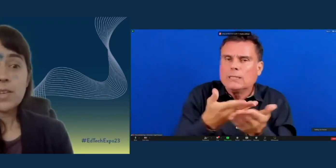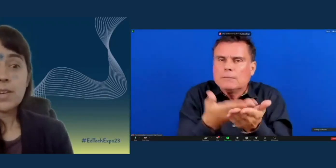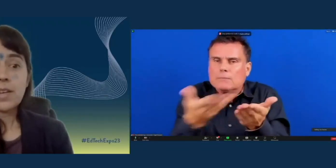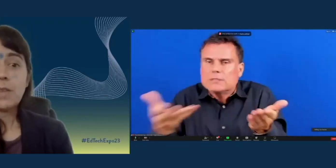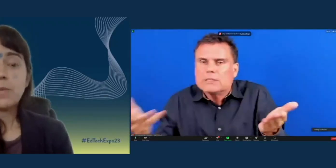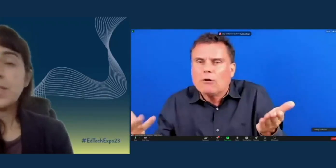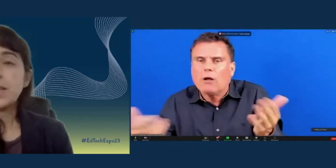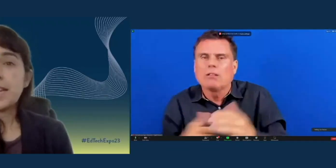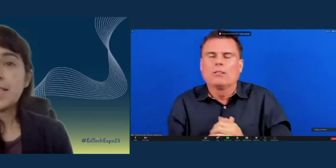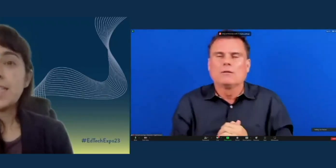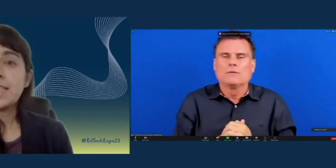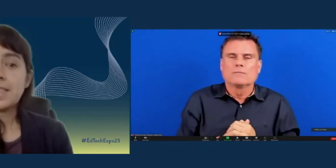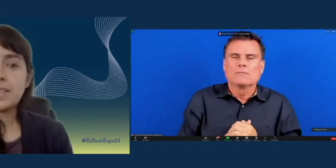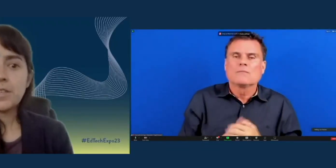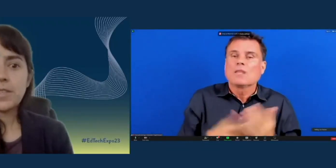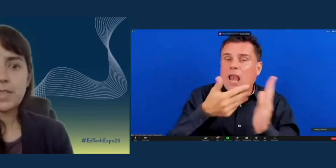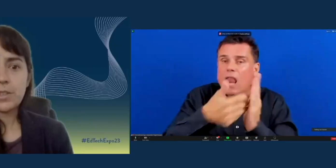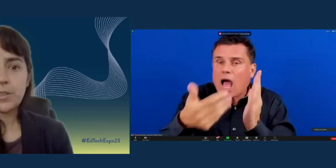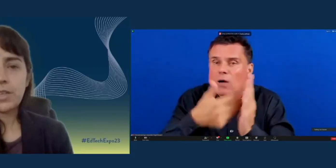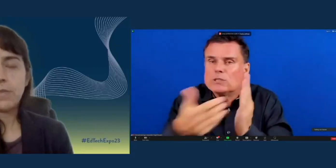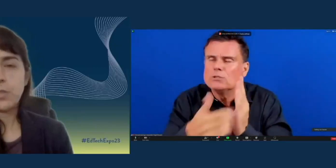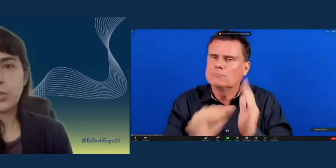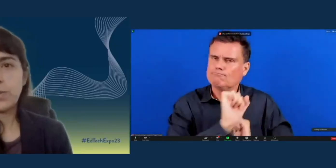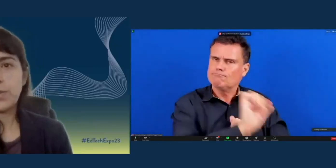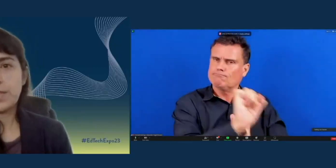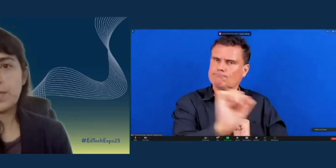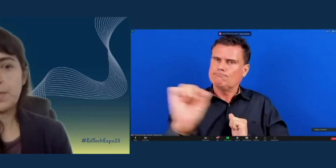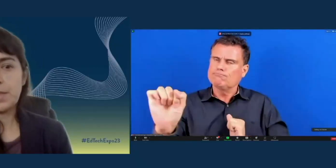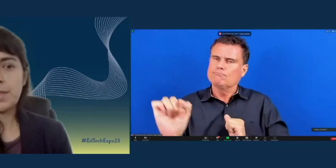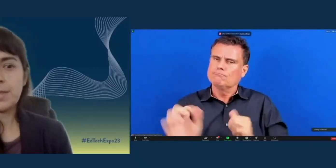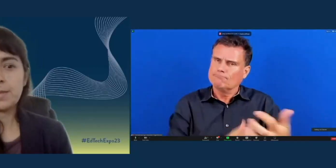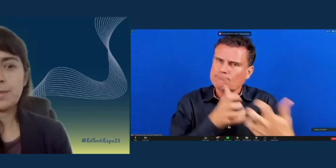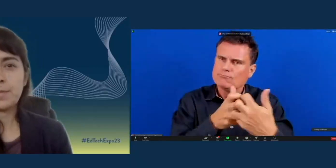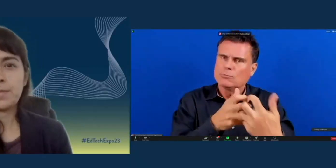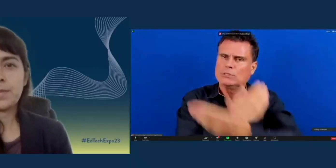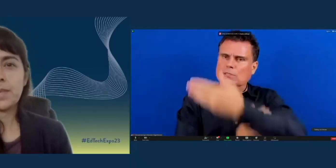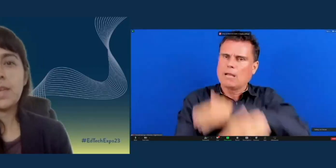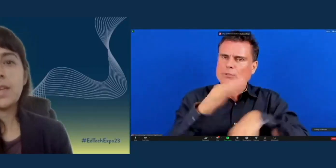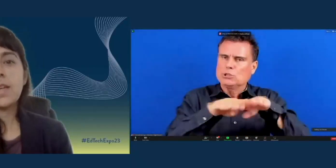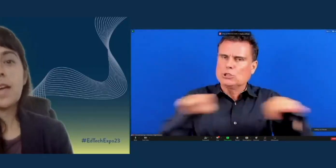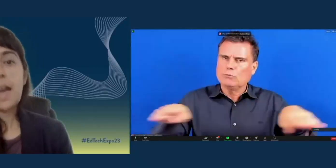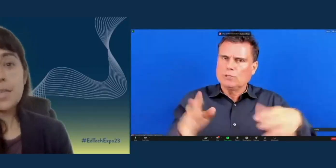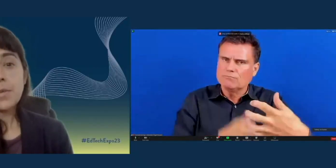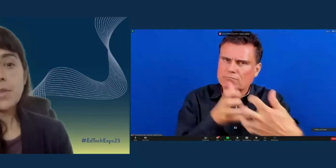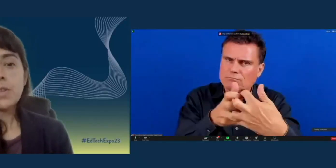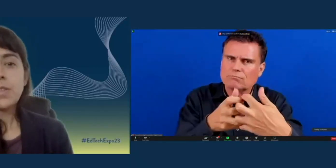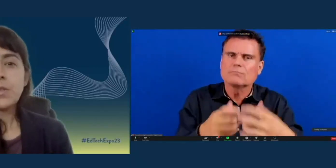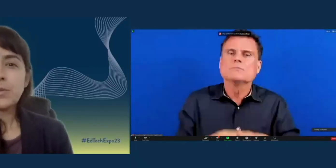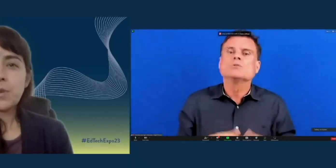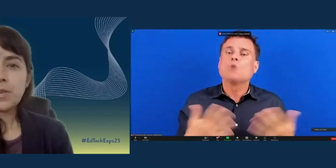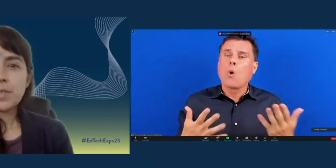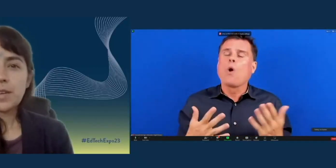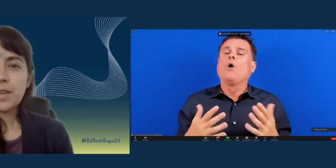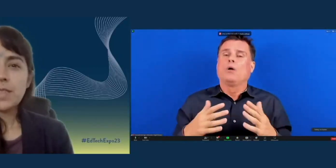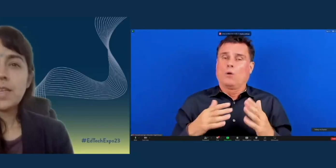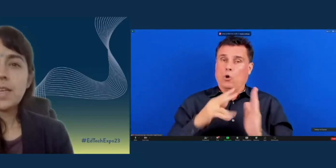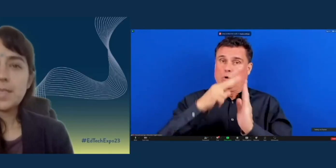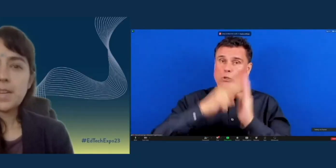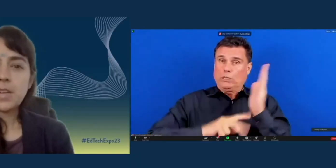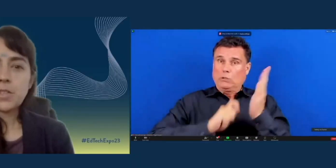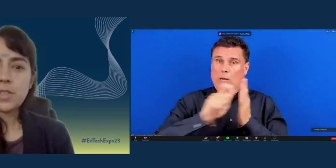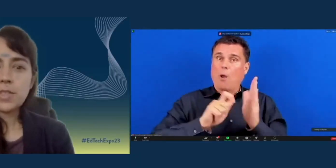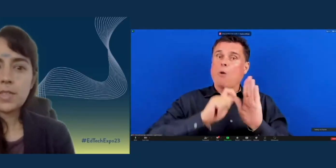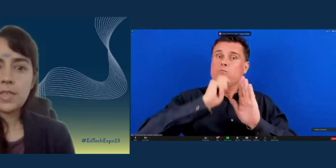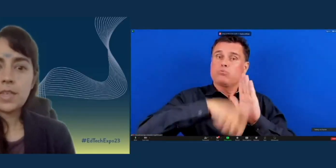focus area was to enhance literacy learning for children with disabilities. As a result of these two focus areas,